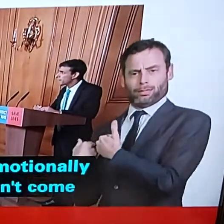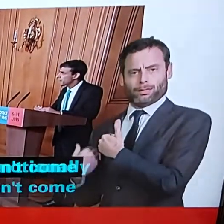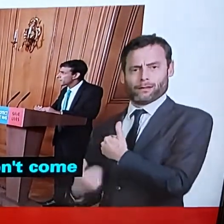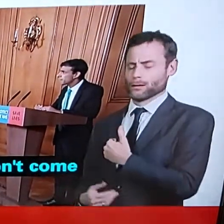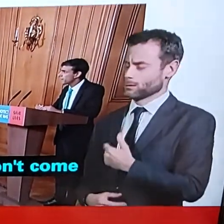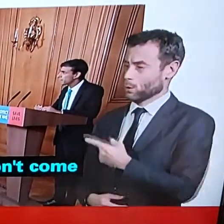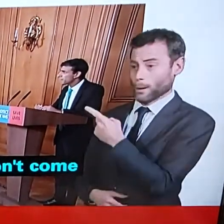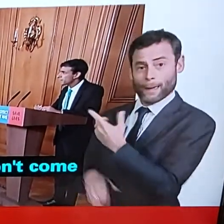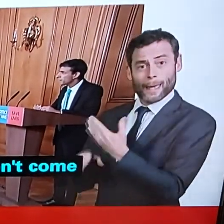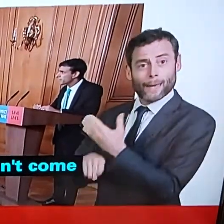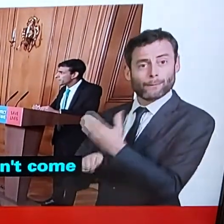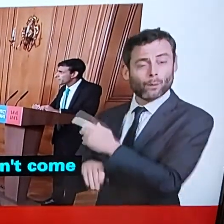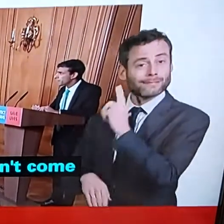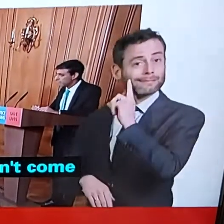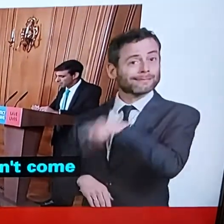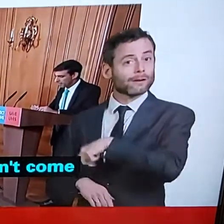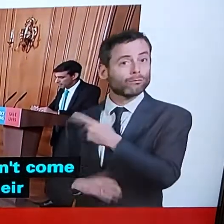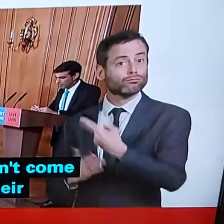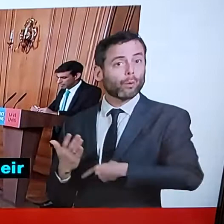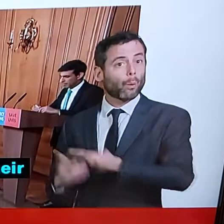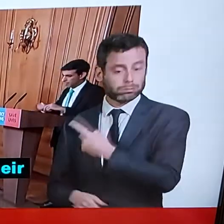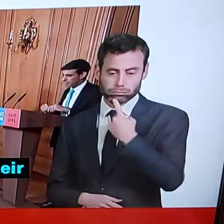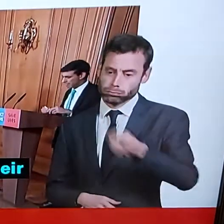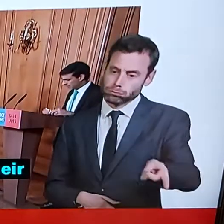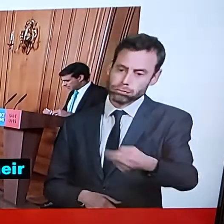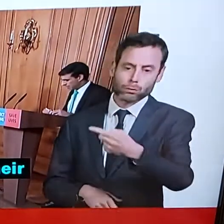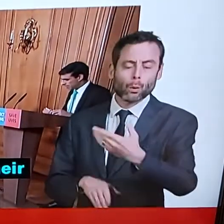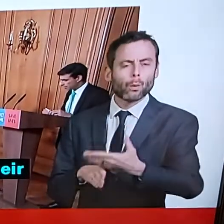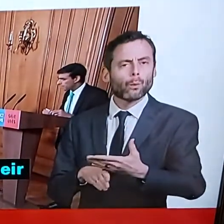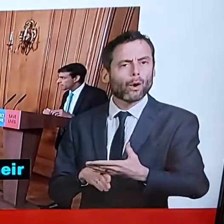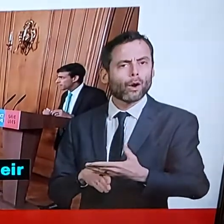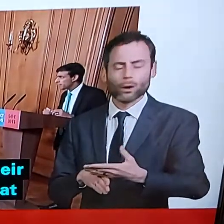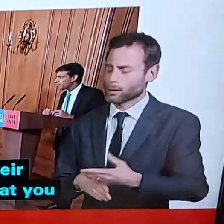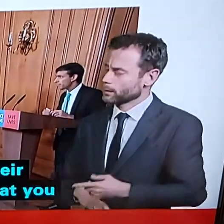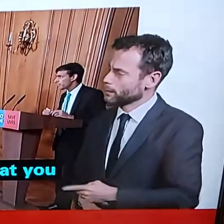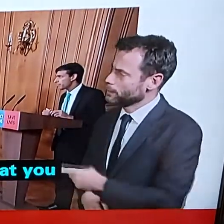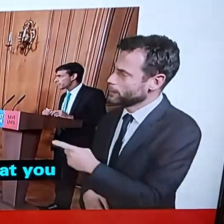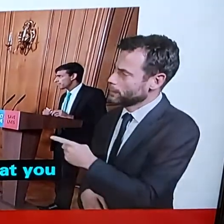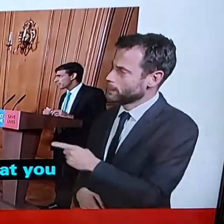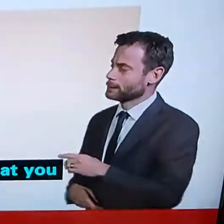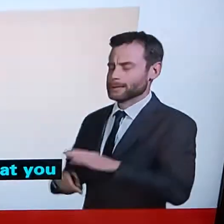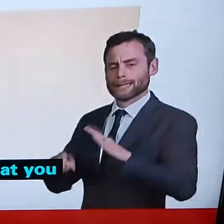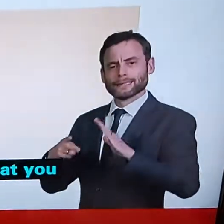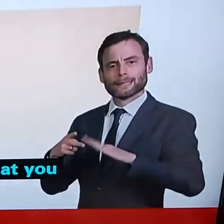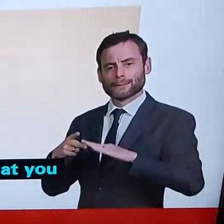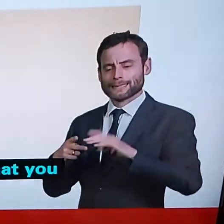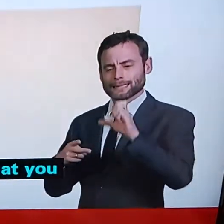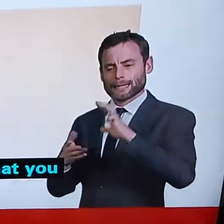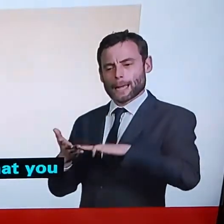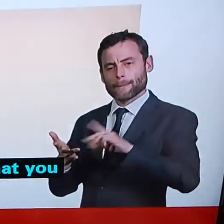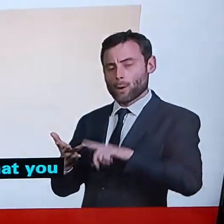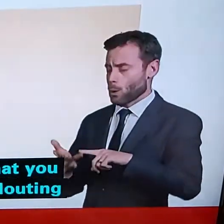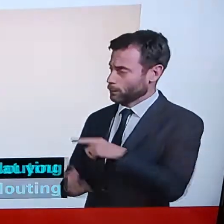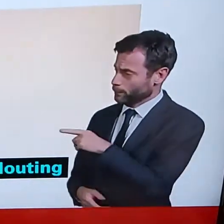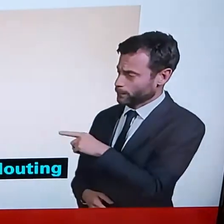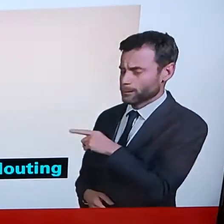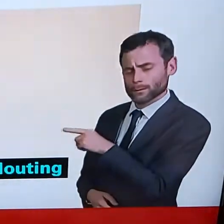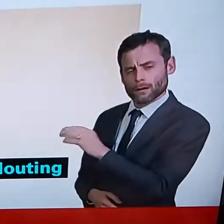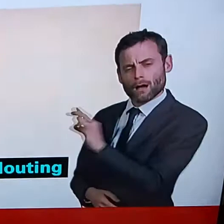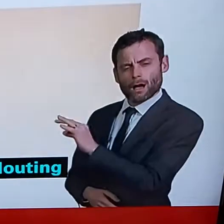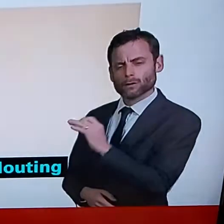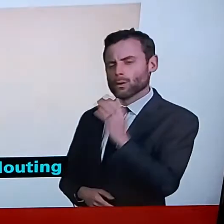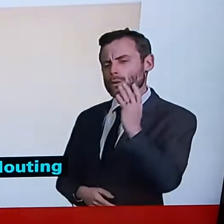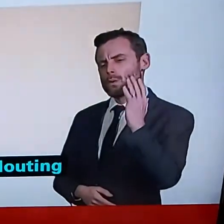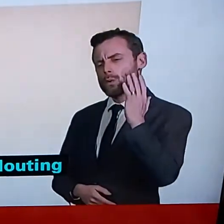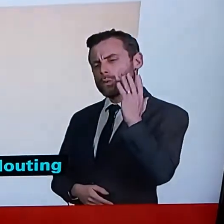are flouting the rules like that? And to the Deputy CMO, if I may, when do you now expect the peak of the virus to be from